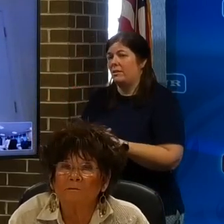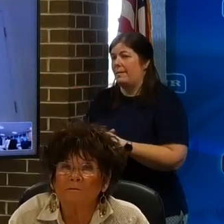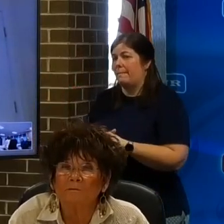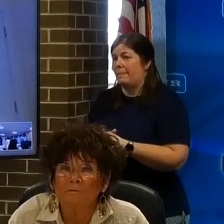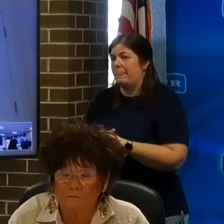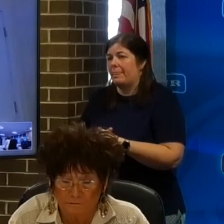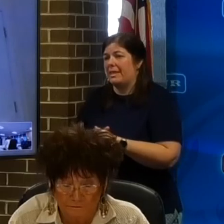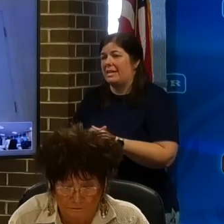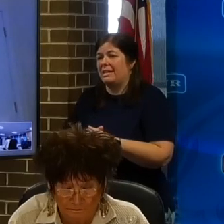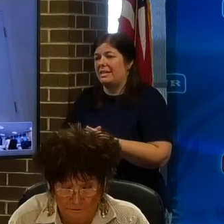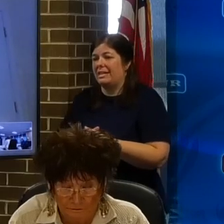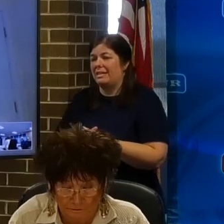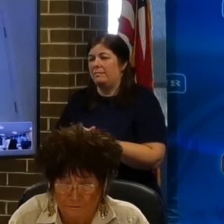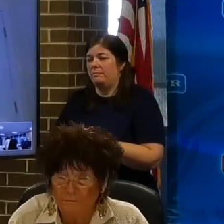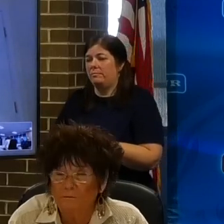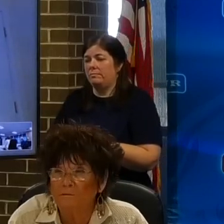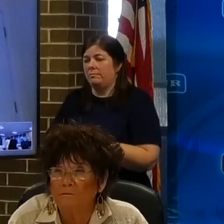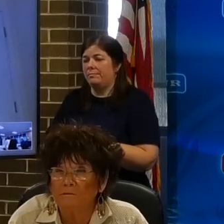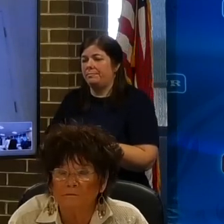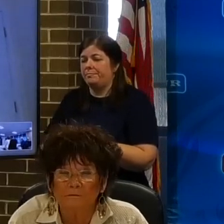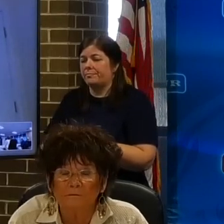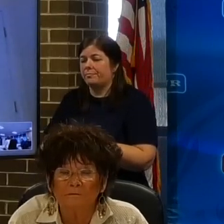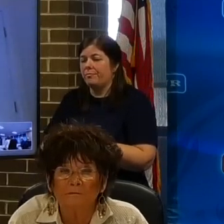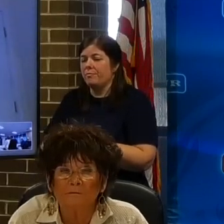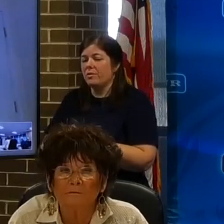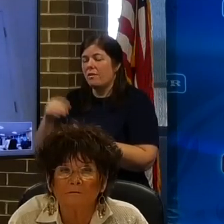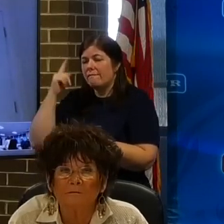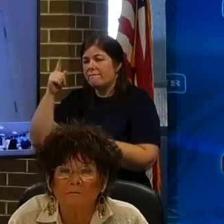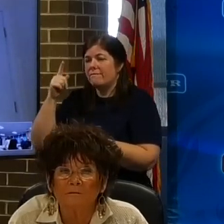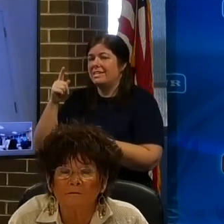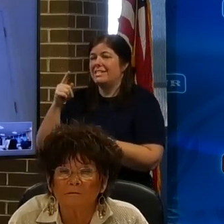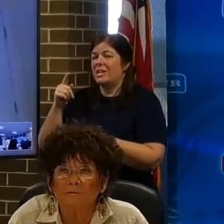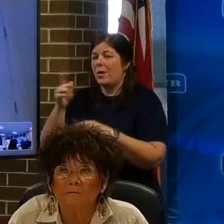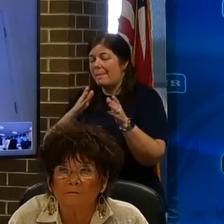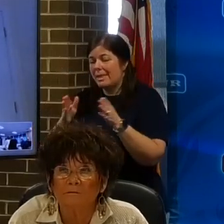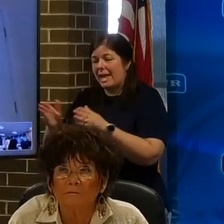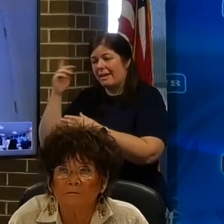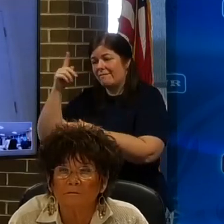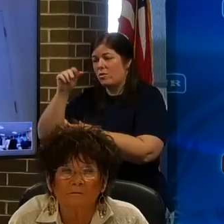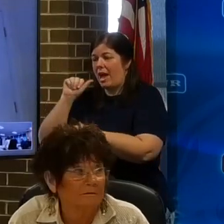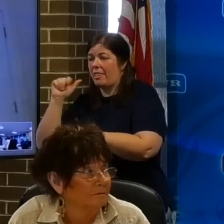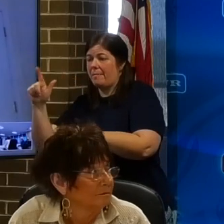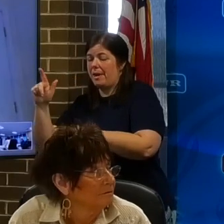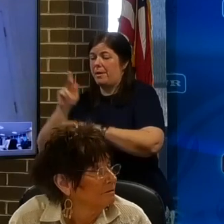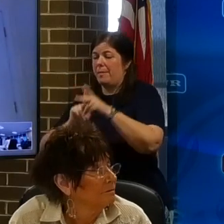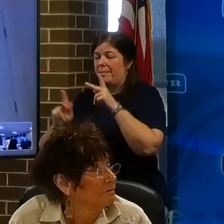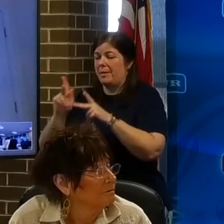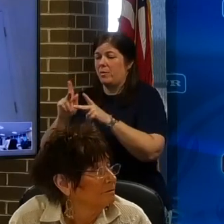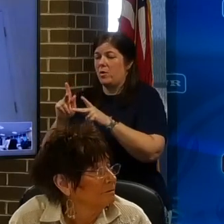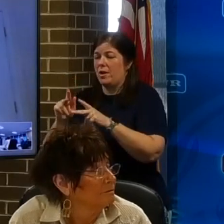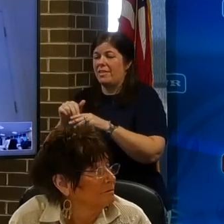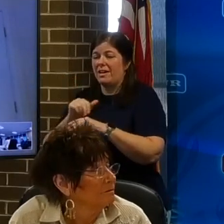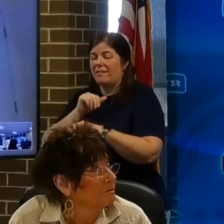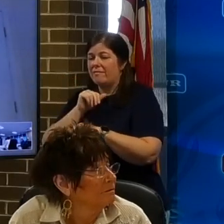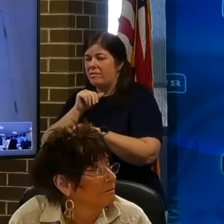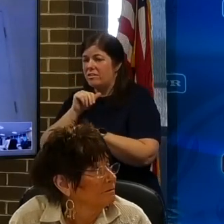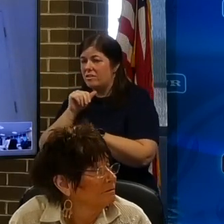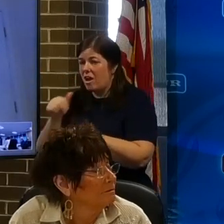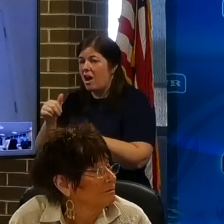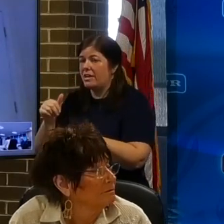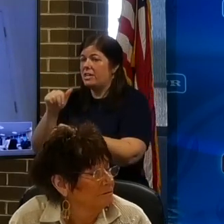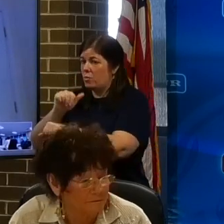Is there a plan to do what? I didn't get the last part. For Alabama residents who are currently unemployed, have gone into